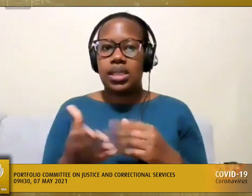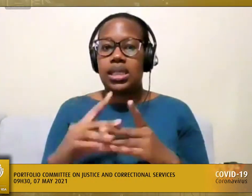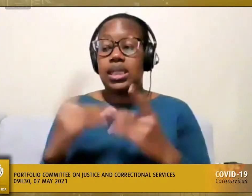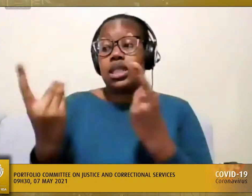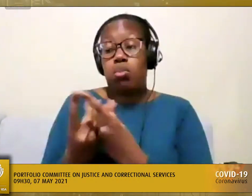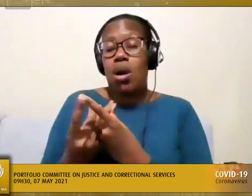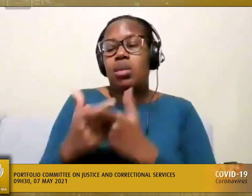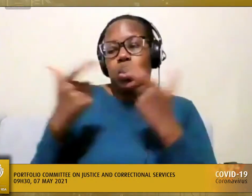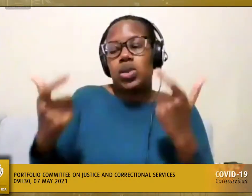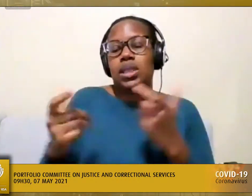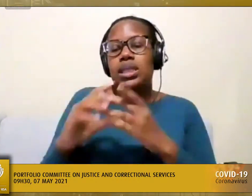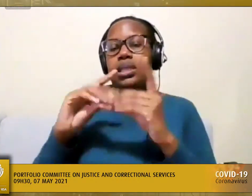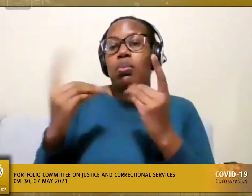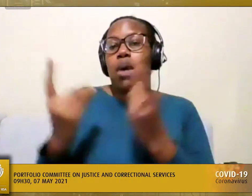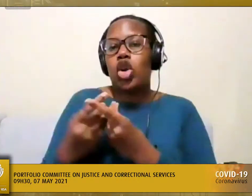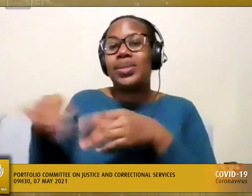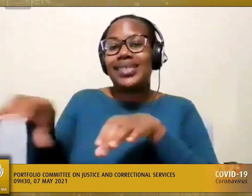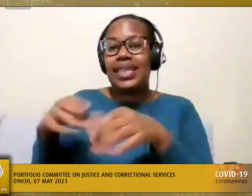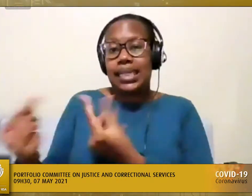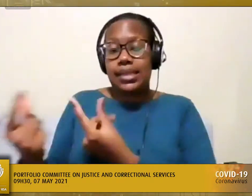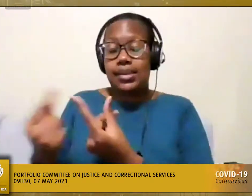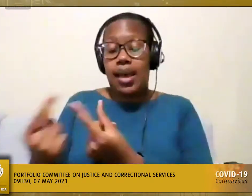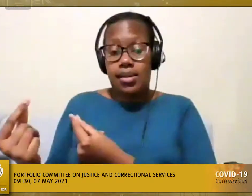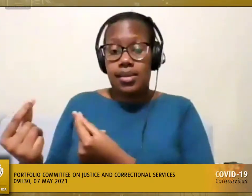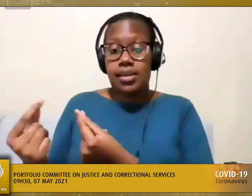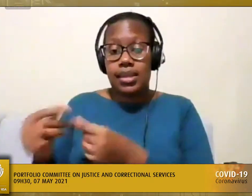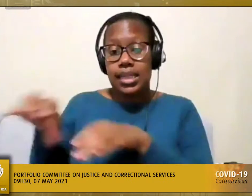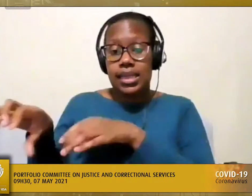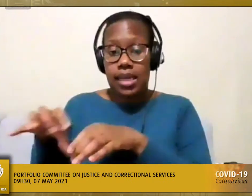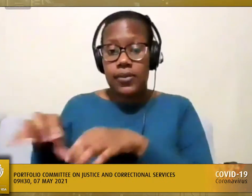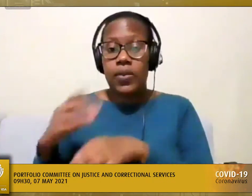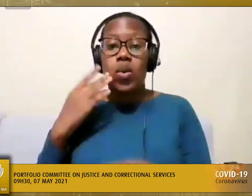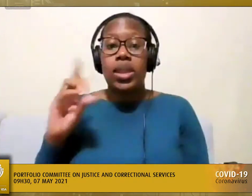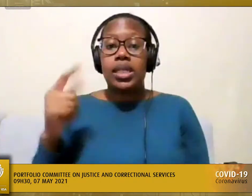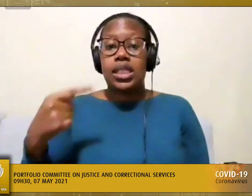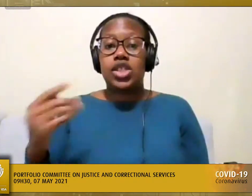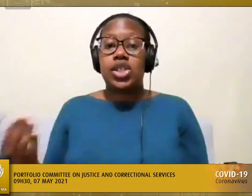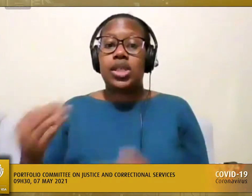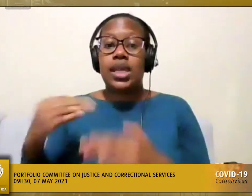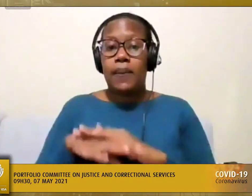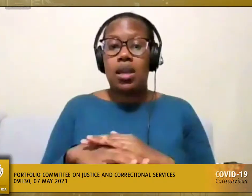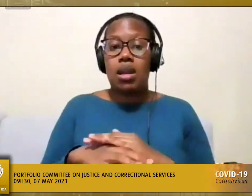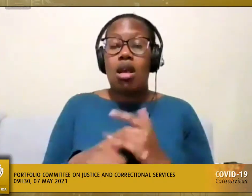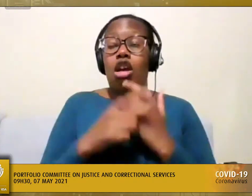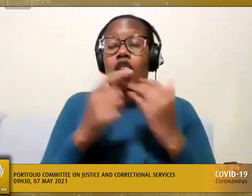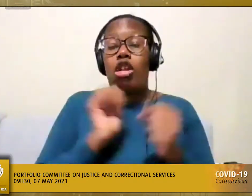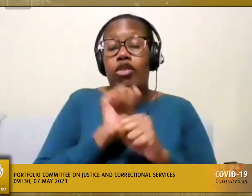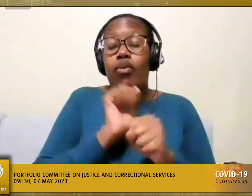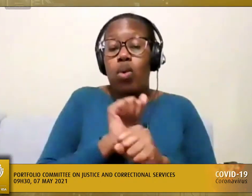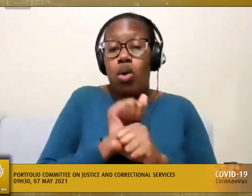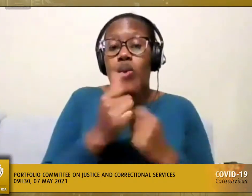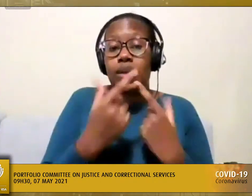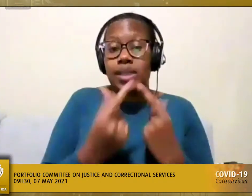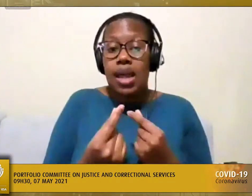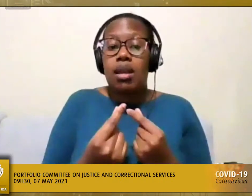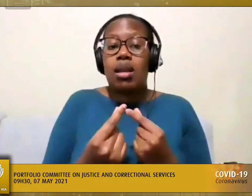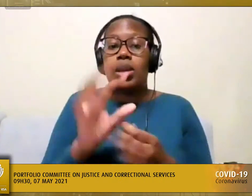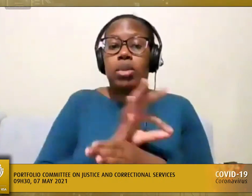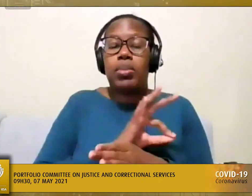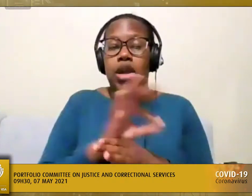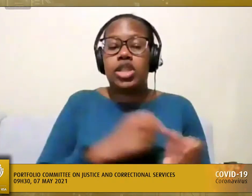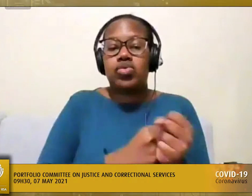exercise um in that when the DG came in a lot of work was put into the Strategic plan and